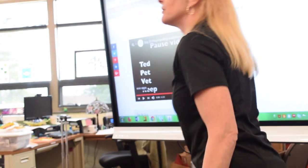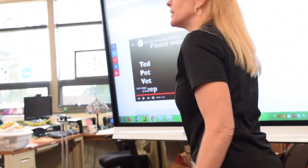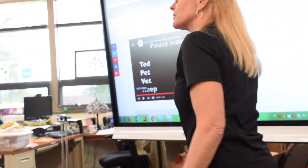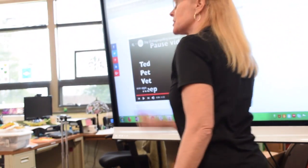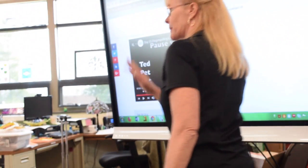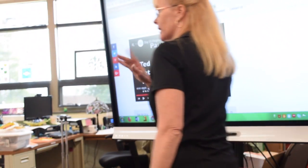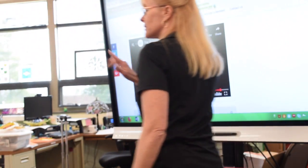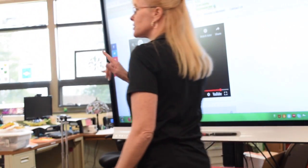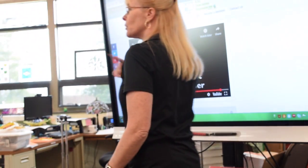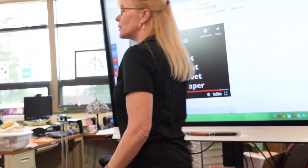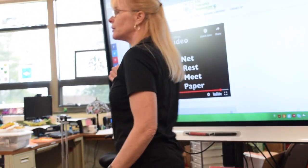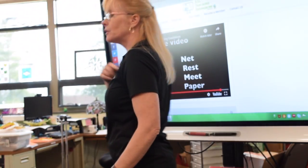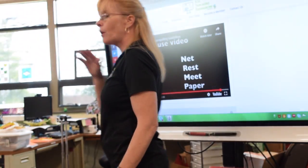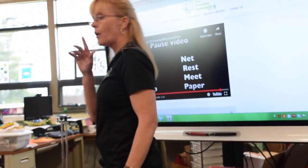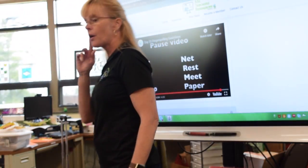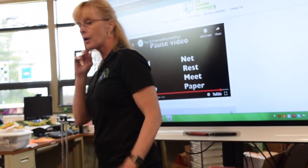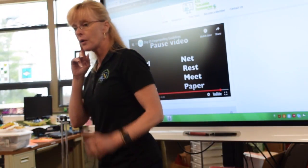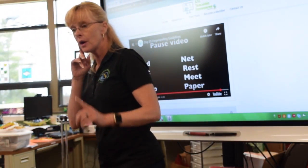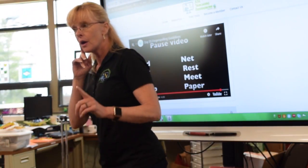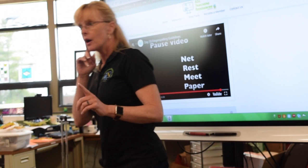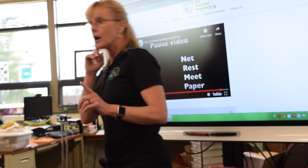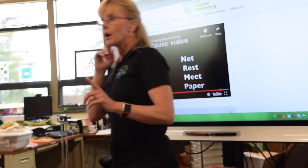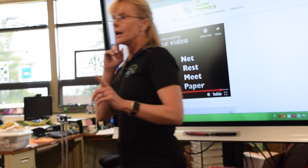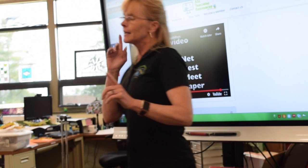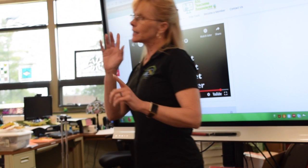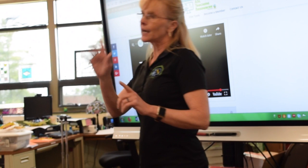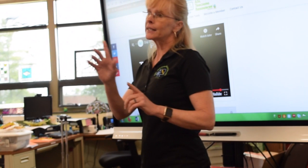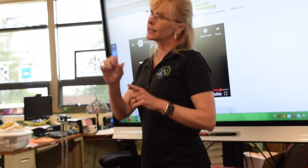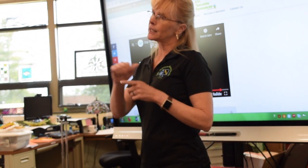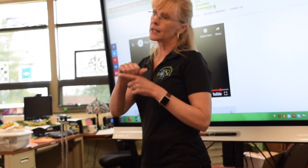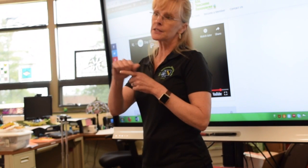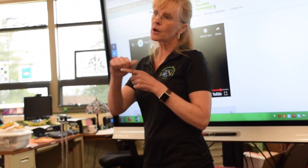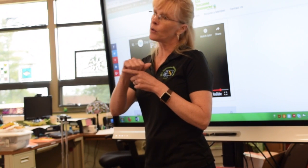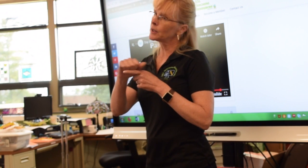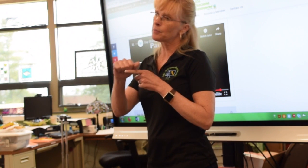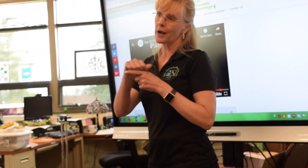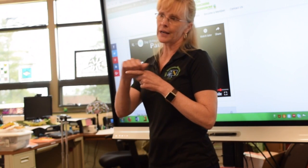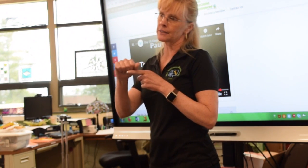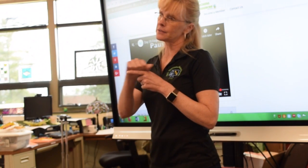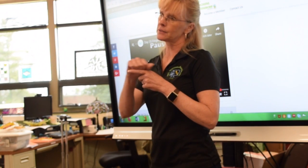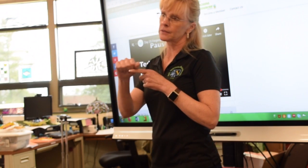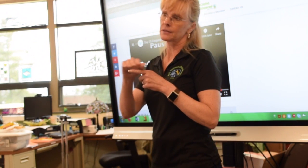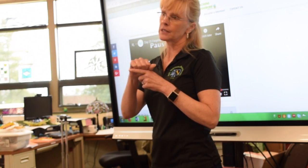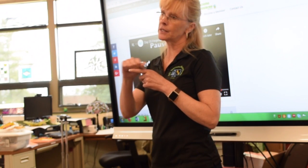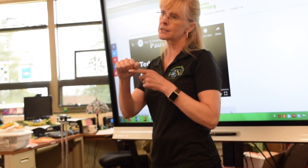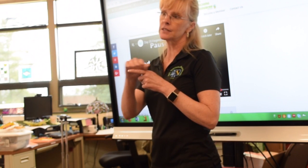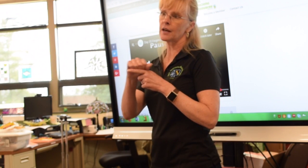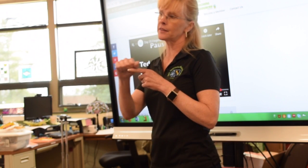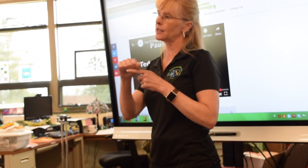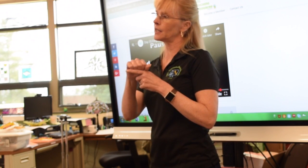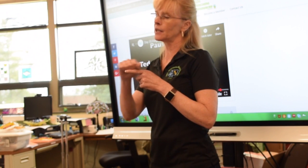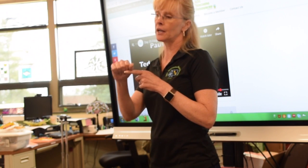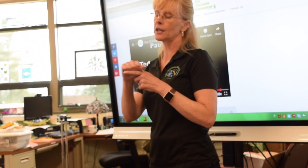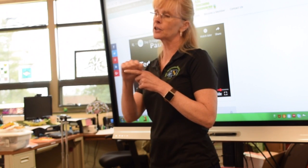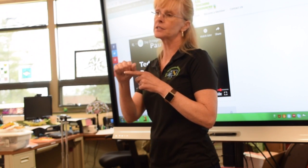finger spell. So when you are, again, it's only practice. Right. It's nothing, it could take